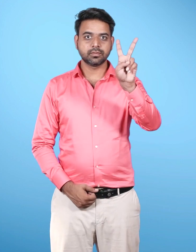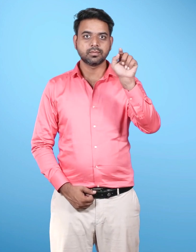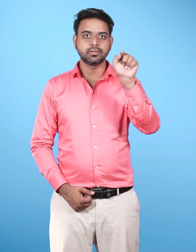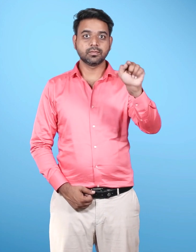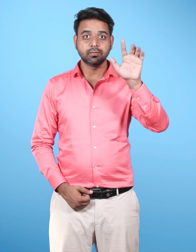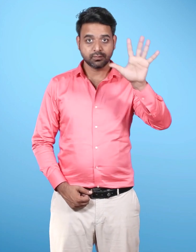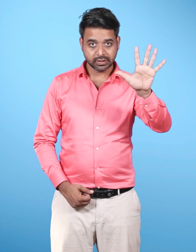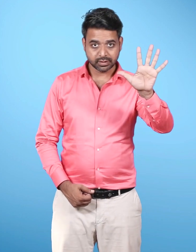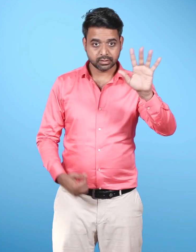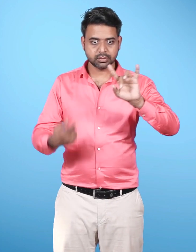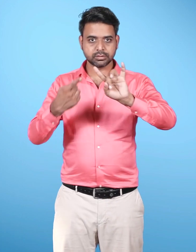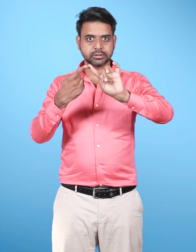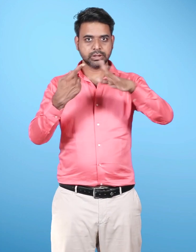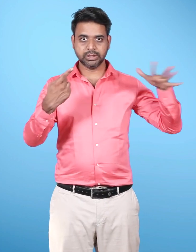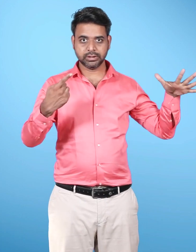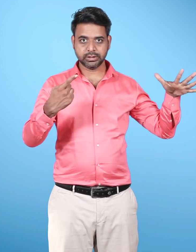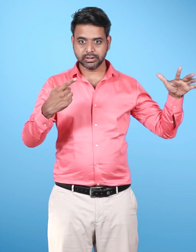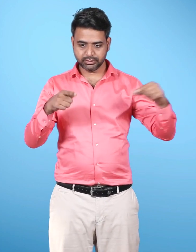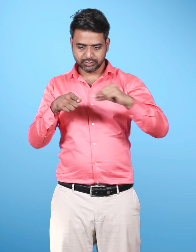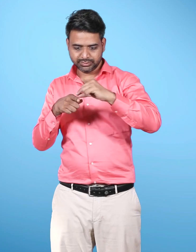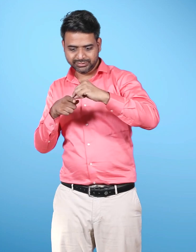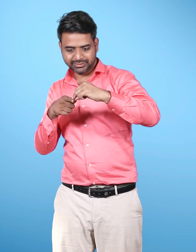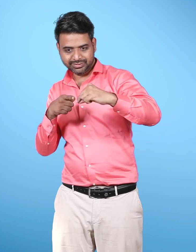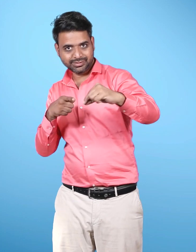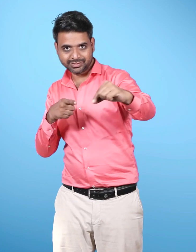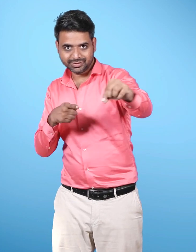12.5. Electric conductors and insulators.